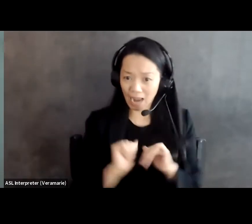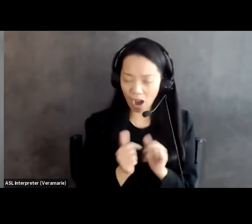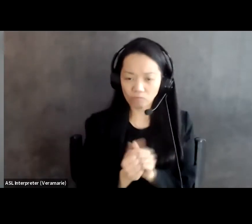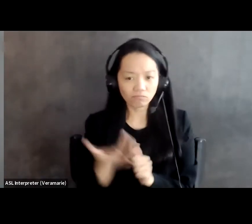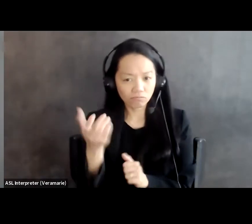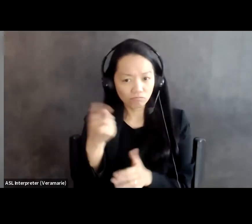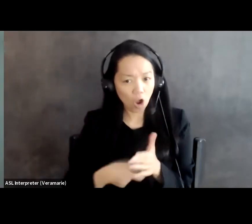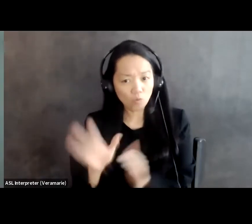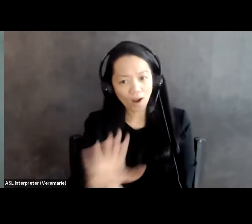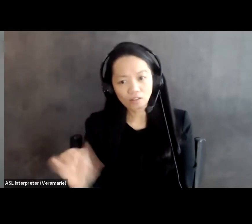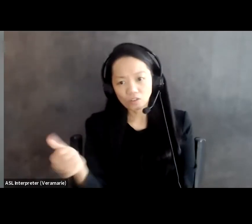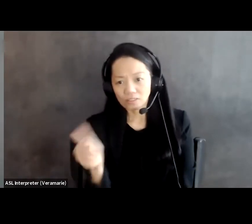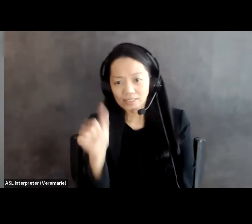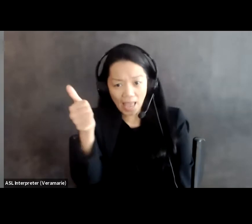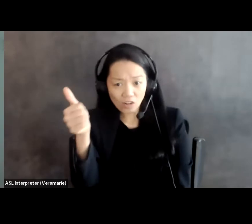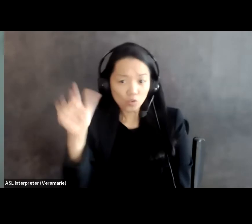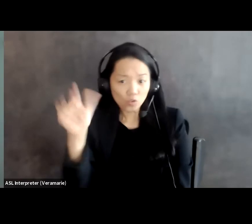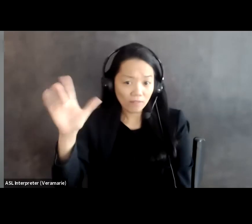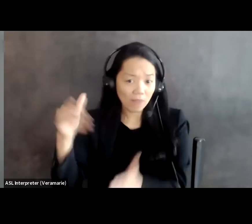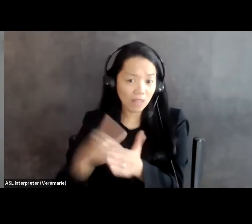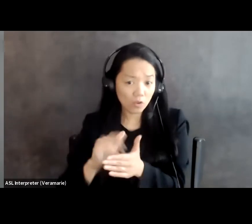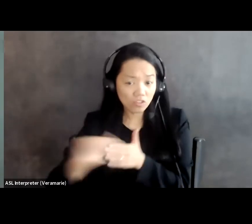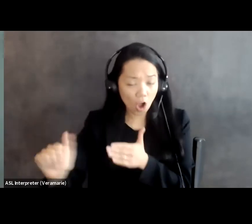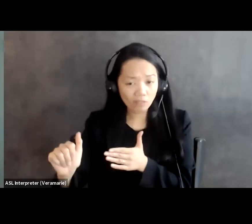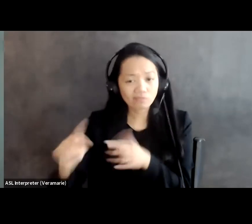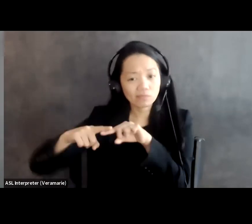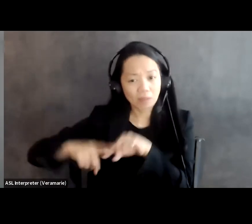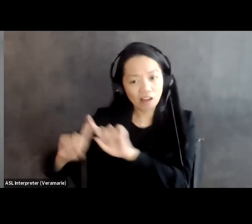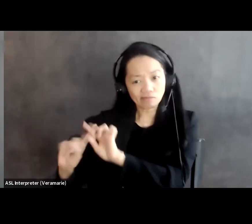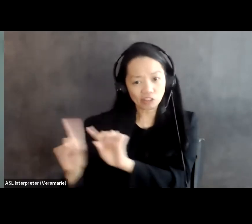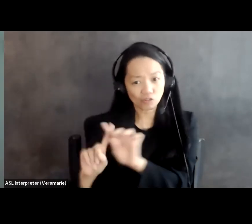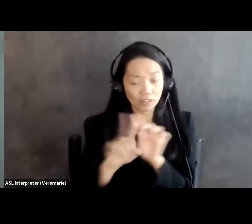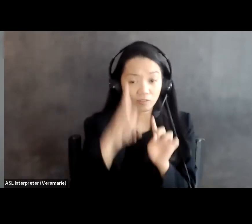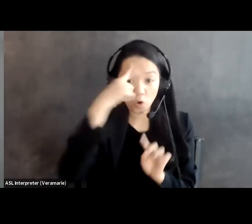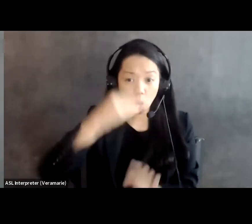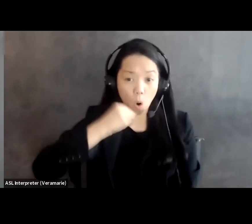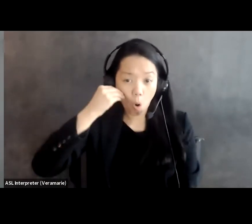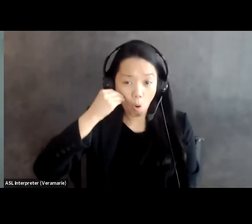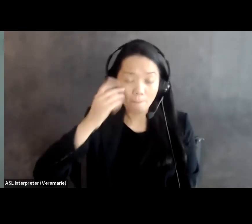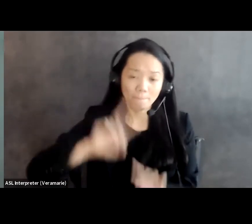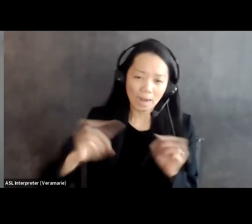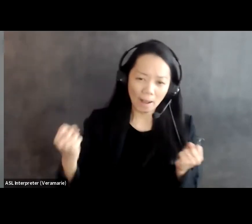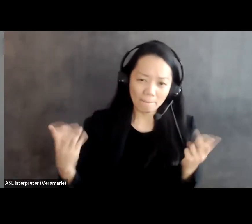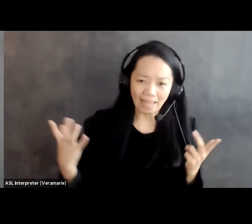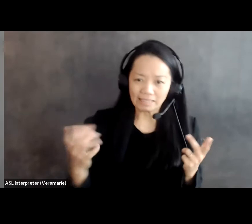to $25,000, depending on a variety of factors for a home. And many